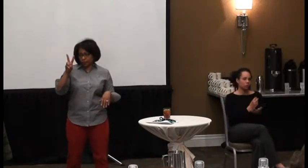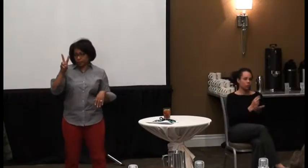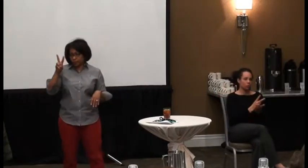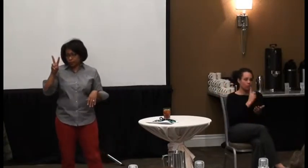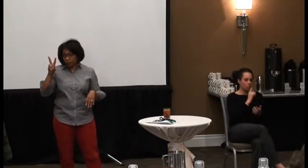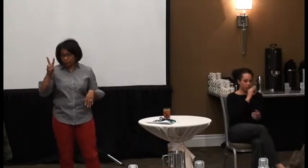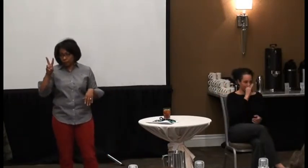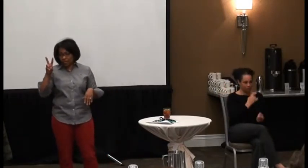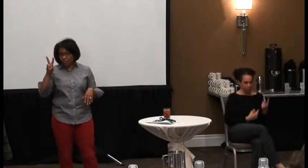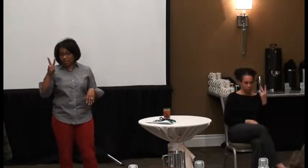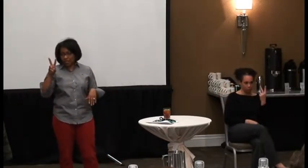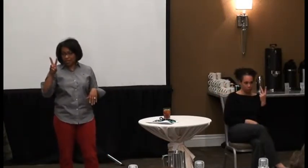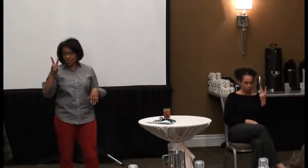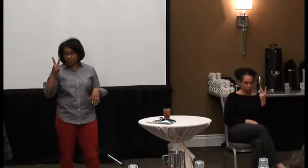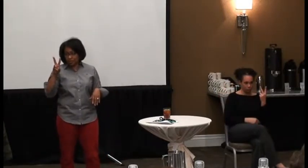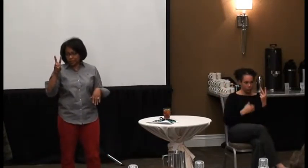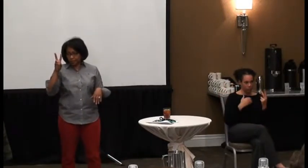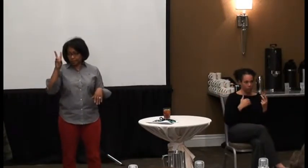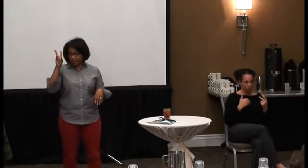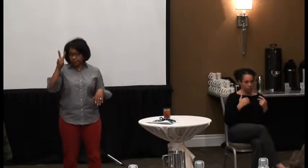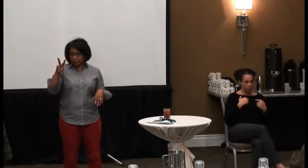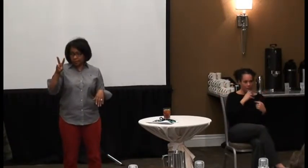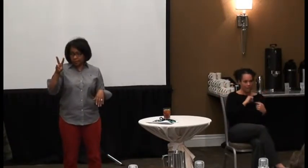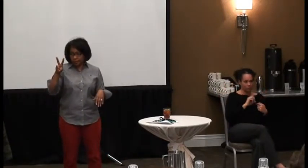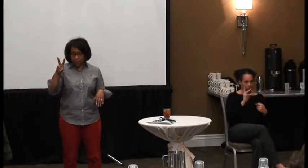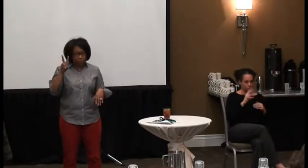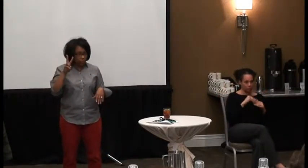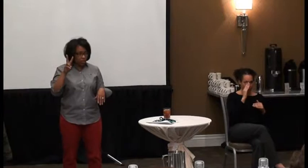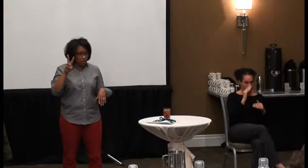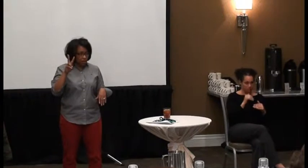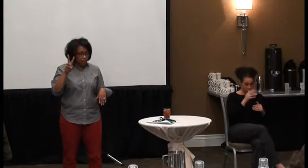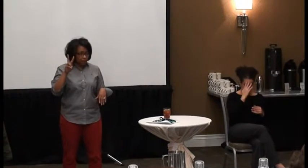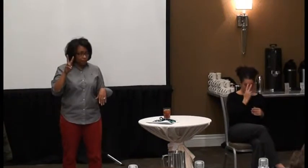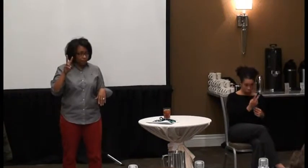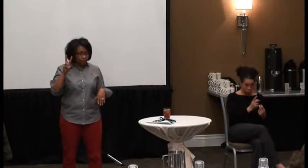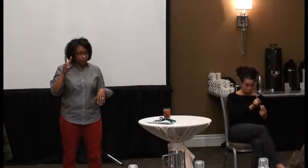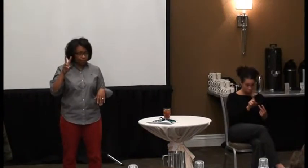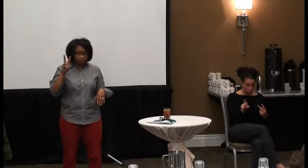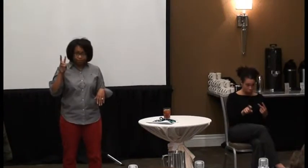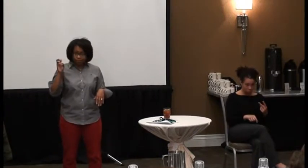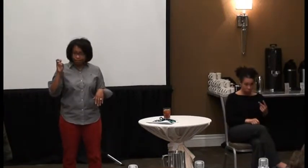children, as young as age 6. You know what those are?